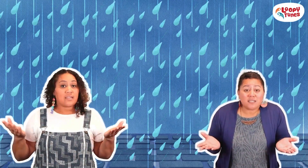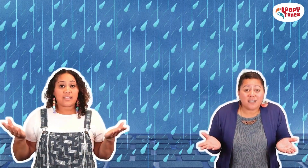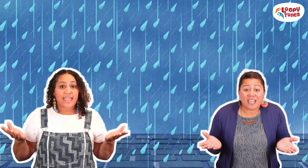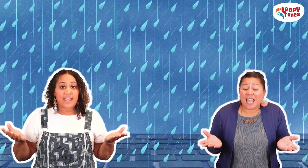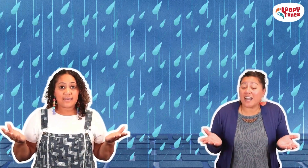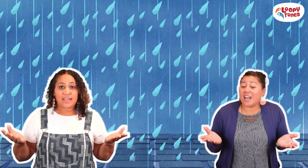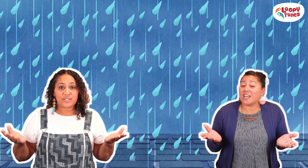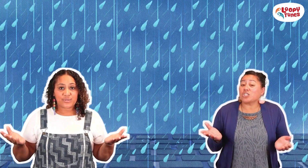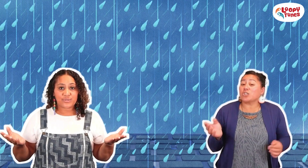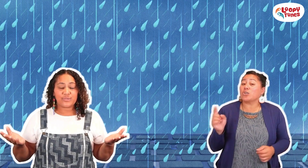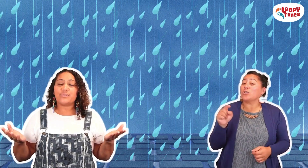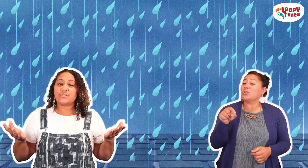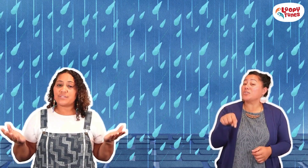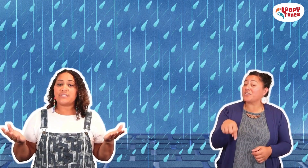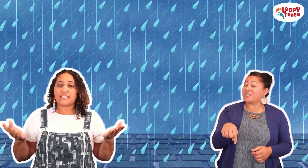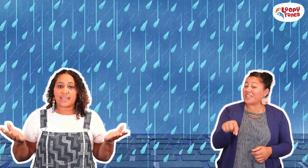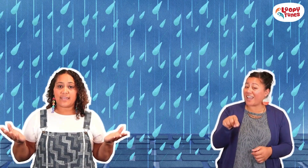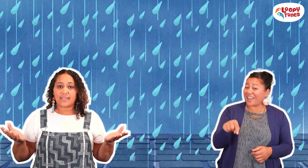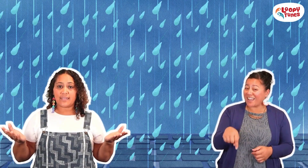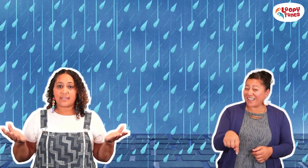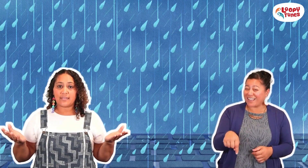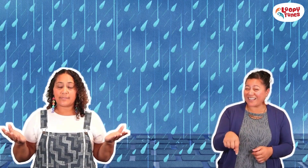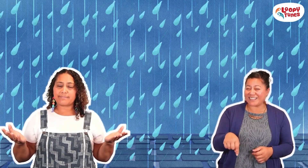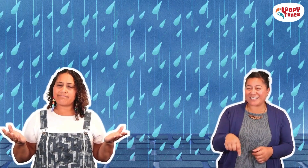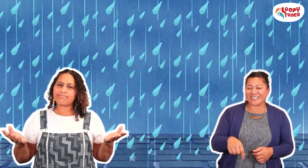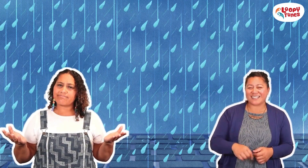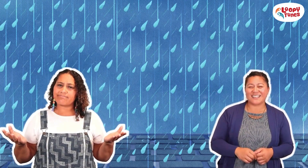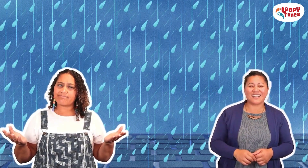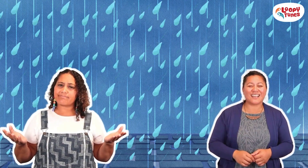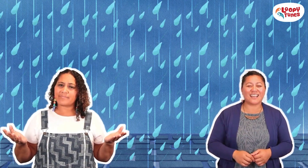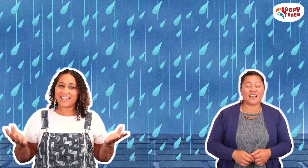What can I do today?